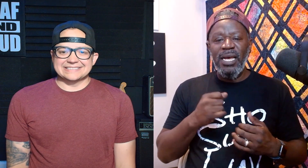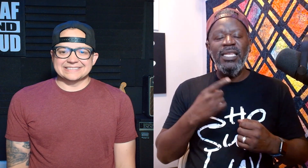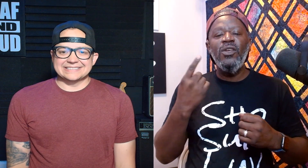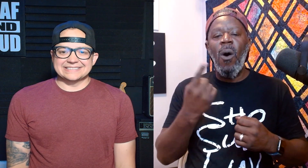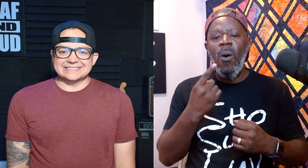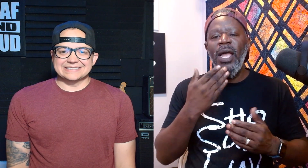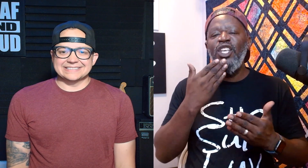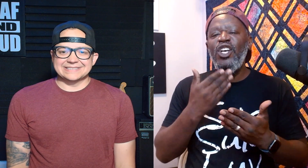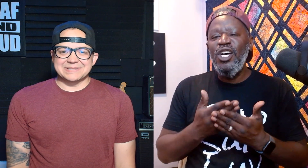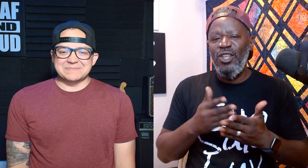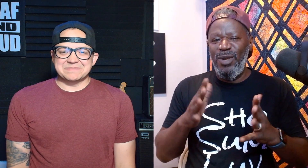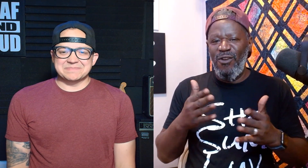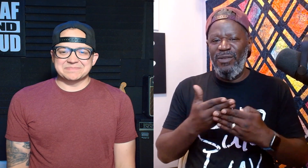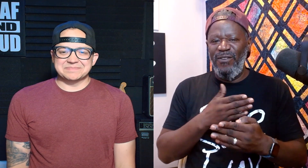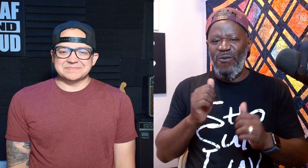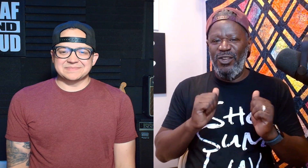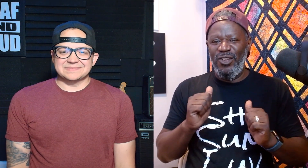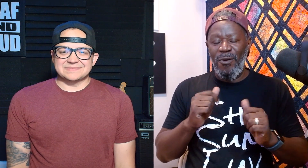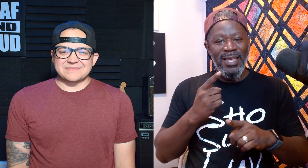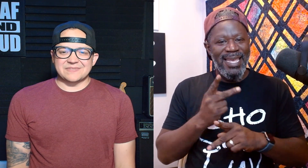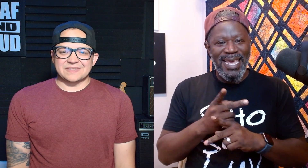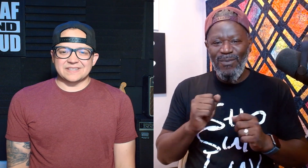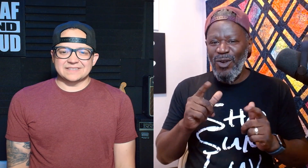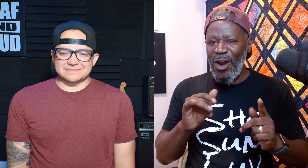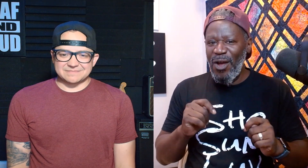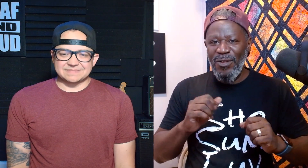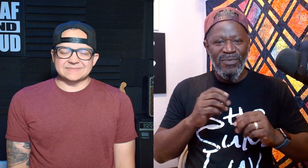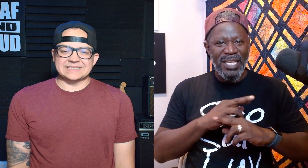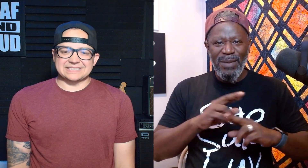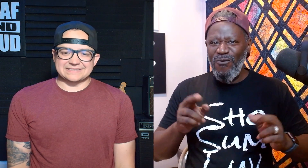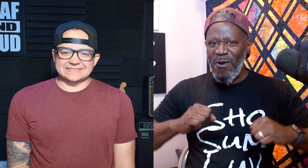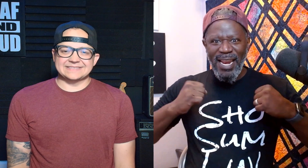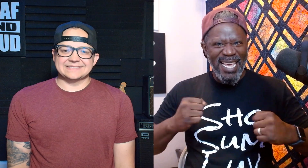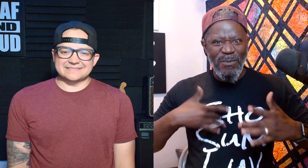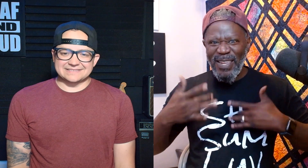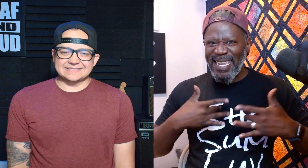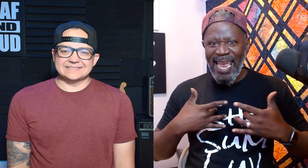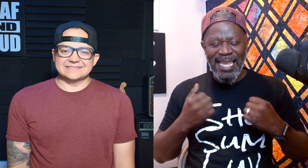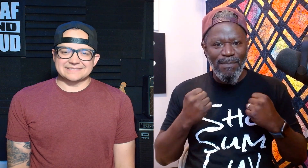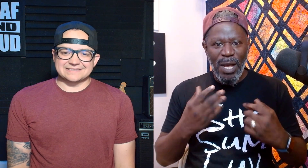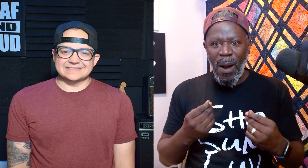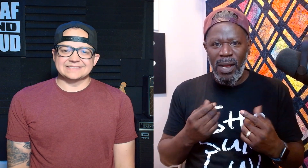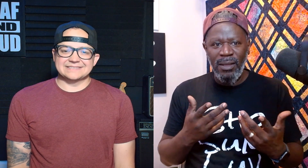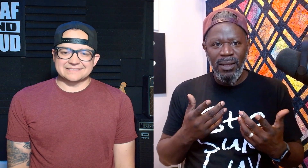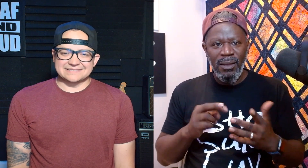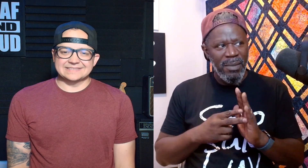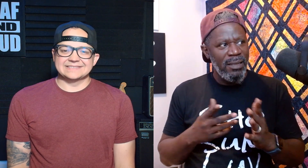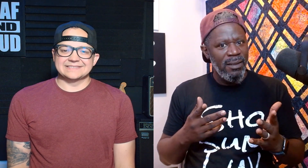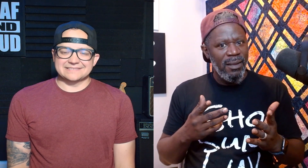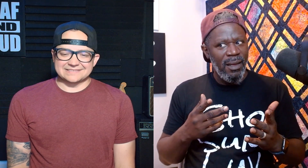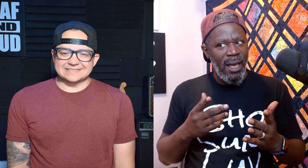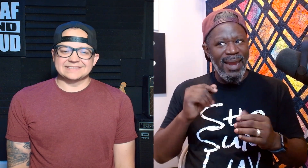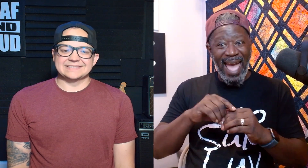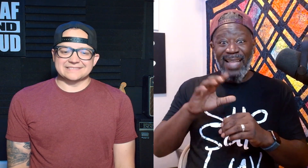too, because it's always good to be nervous before a show. Keeps you alert, keep you ready, keep you excited, keep it going. I